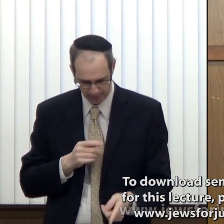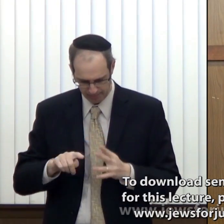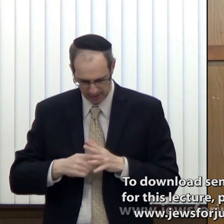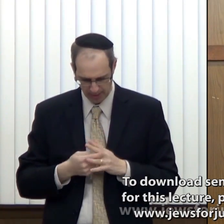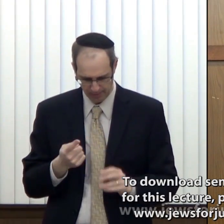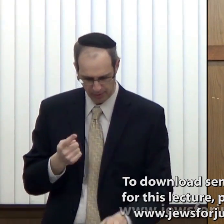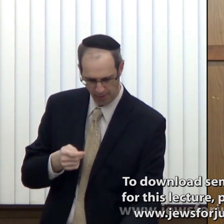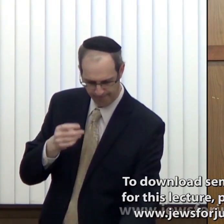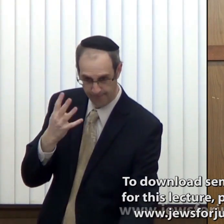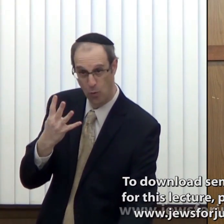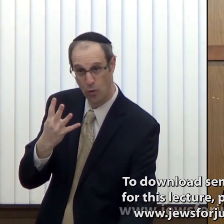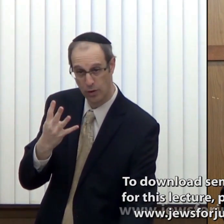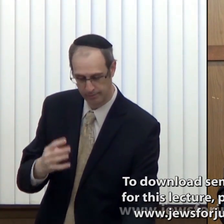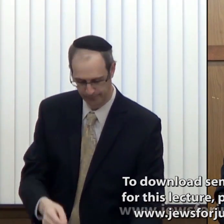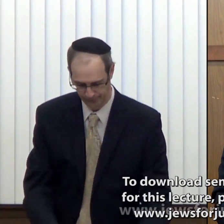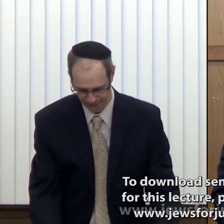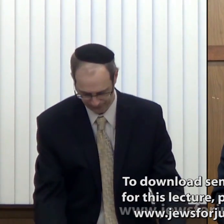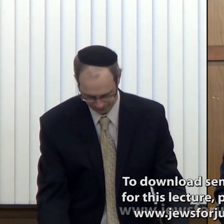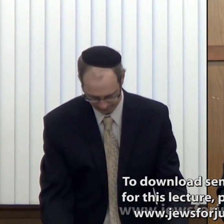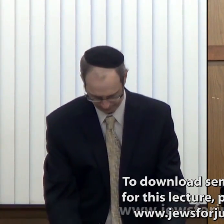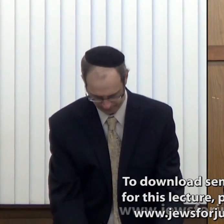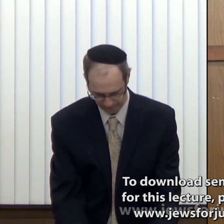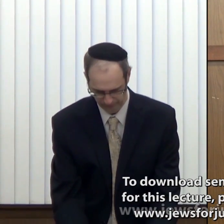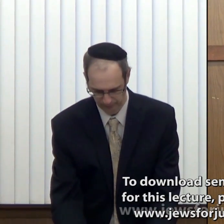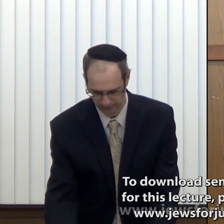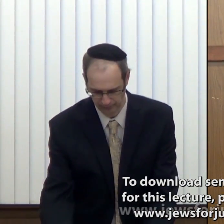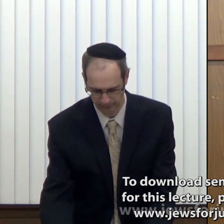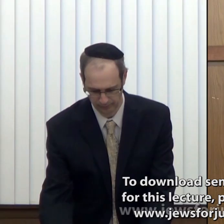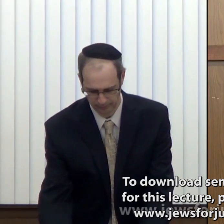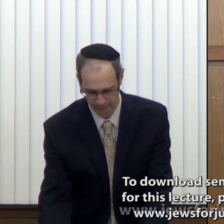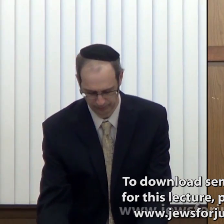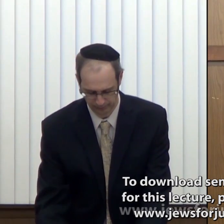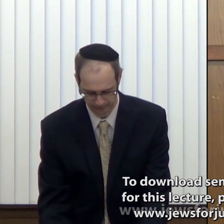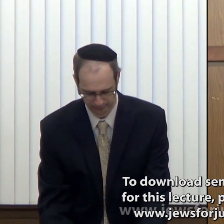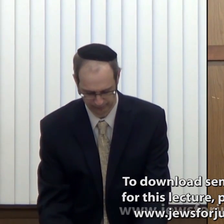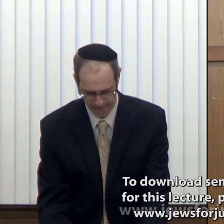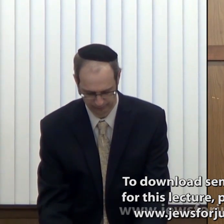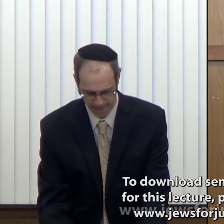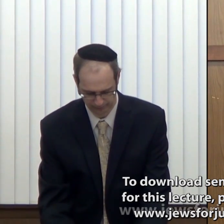on page 4. But